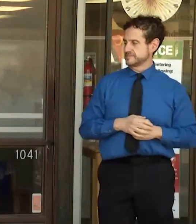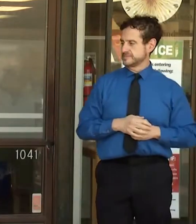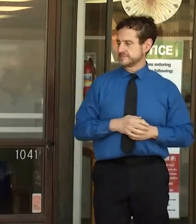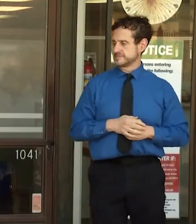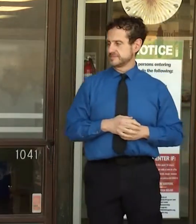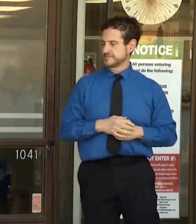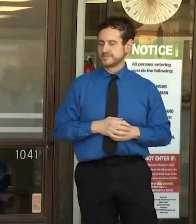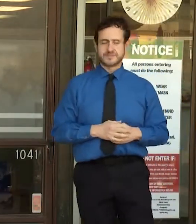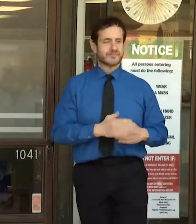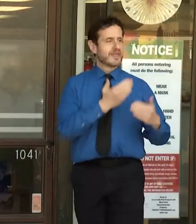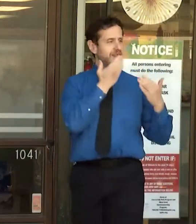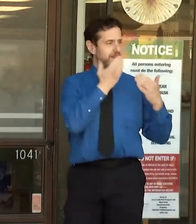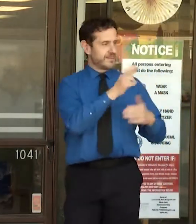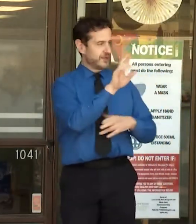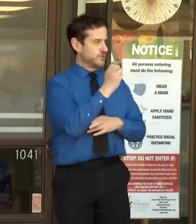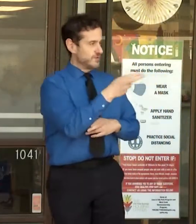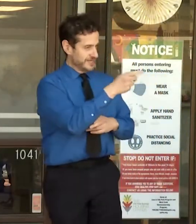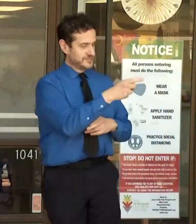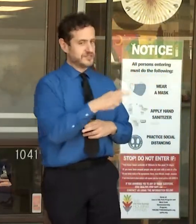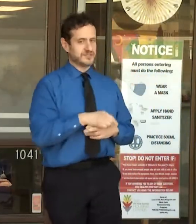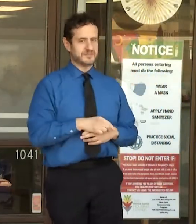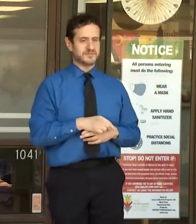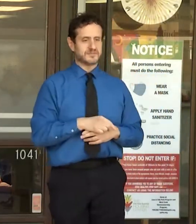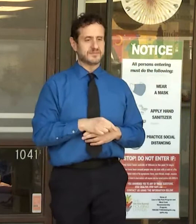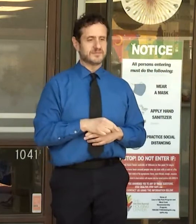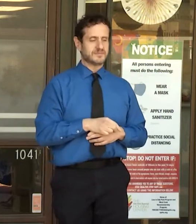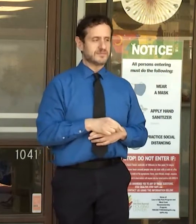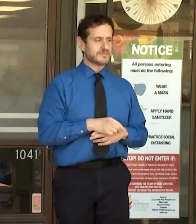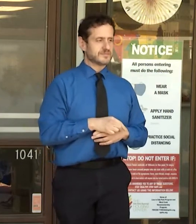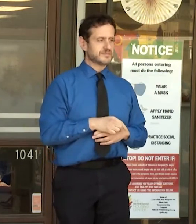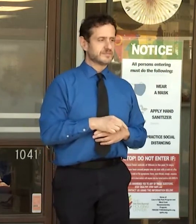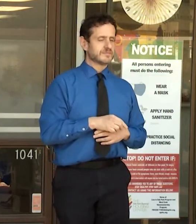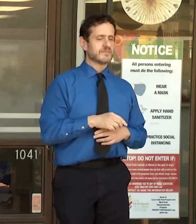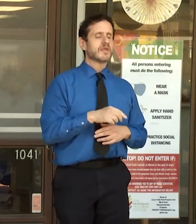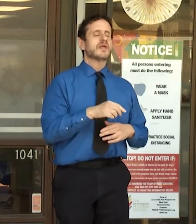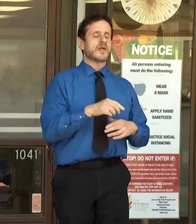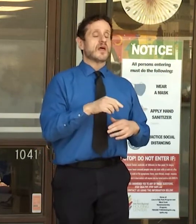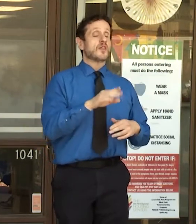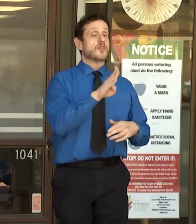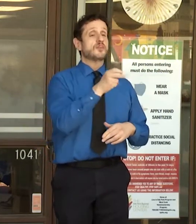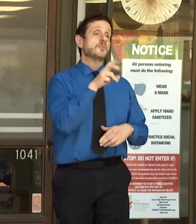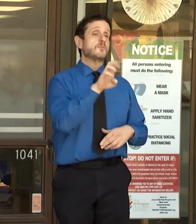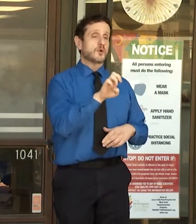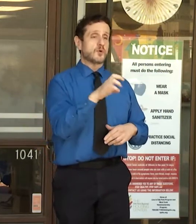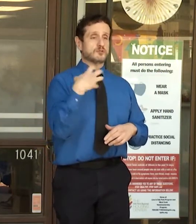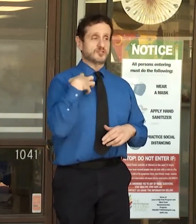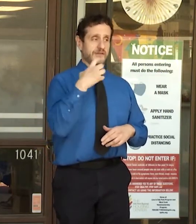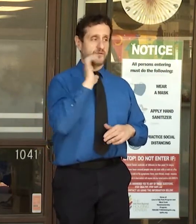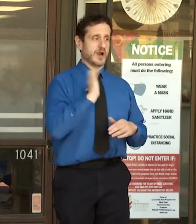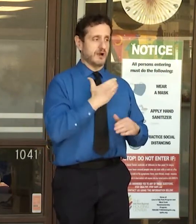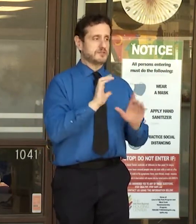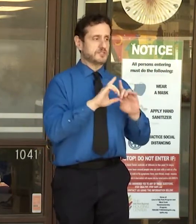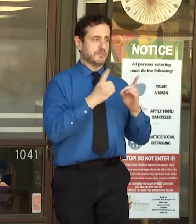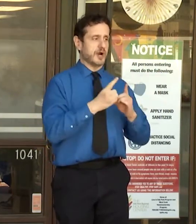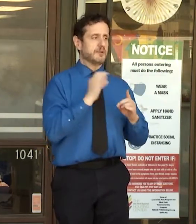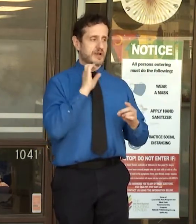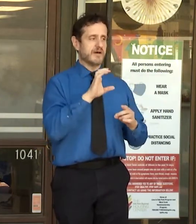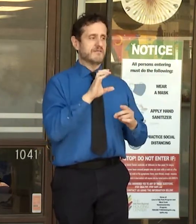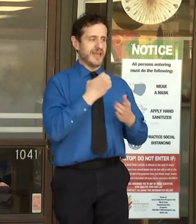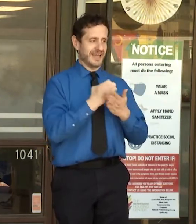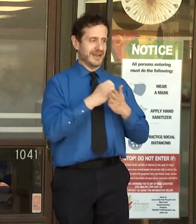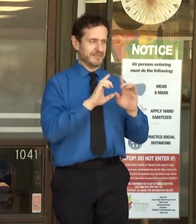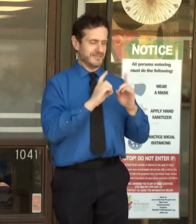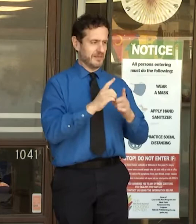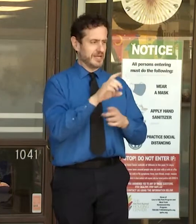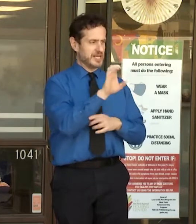Thank you, Rich. Sochi Flores is Bureau Chief for our Department of Economic Development, and the program will be housed in her department. So I'd